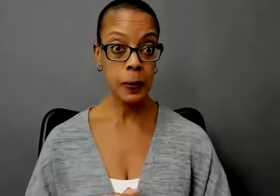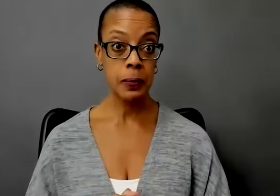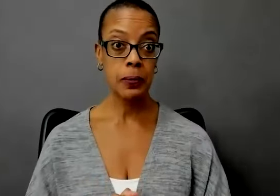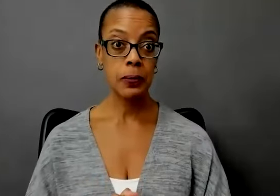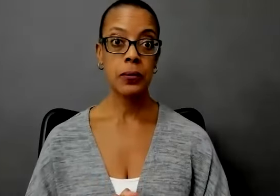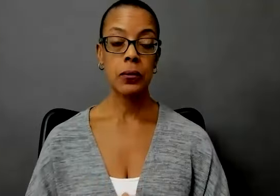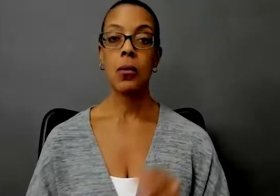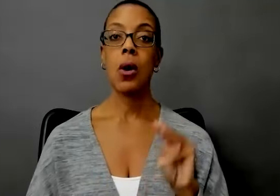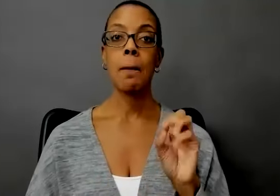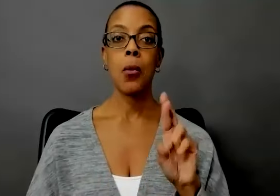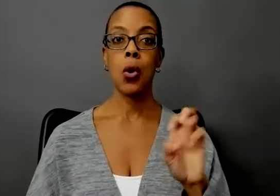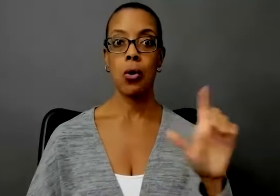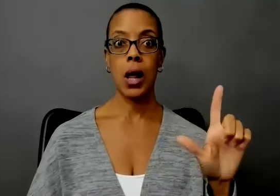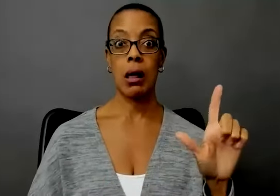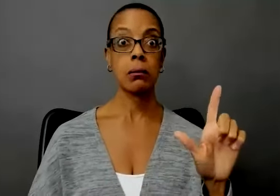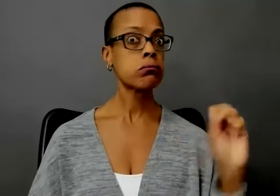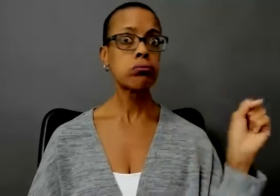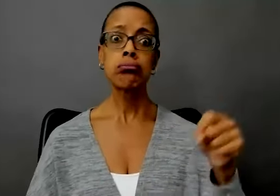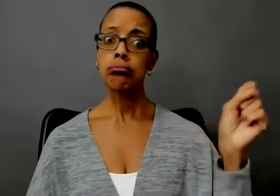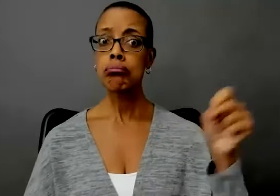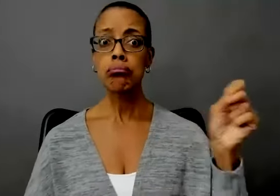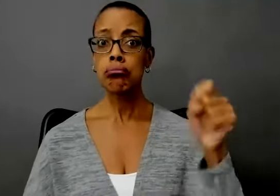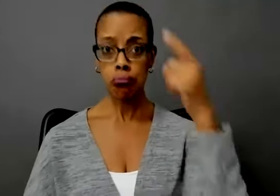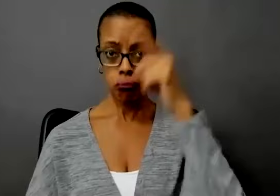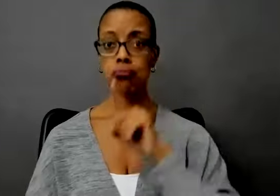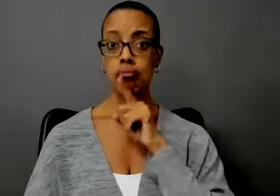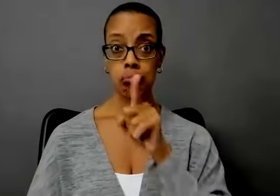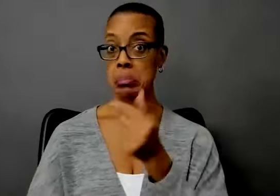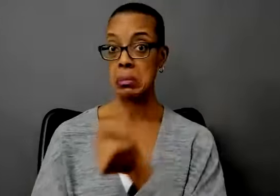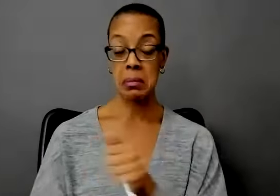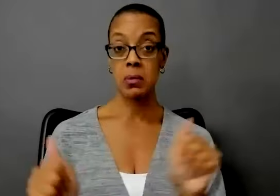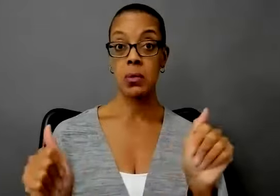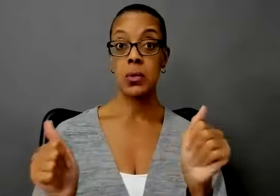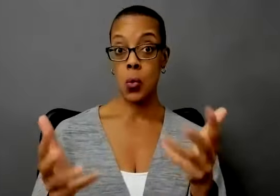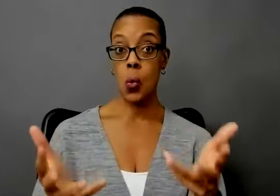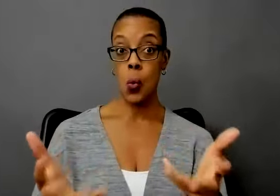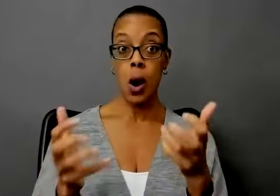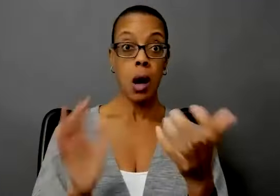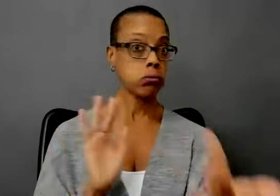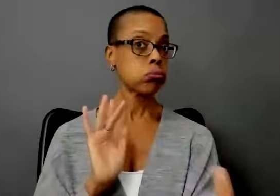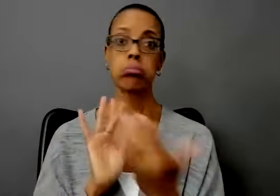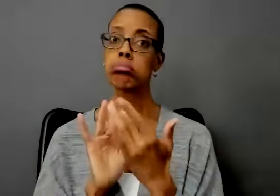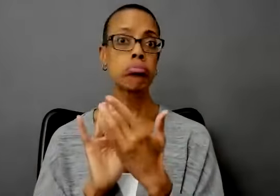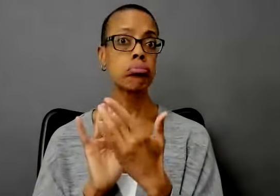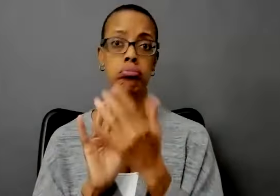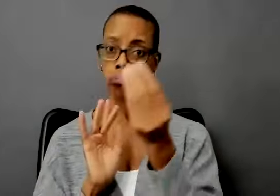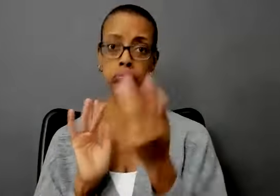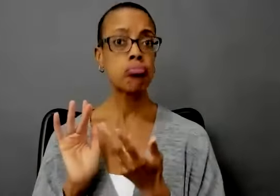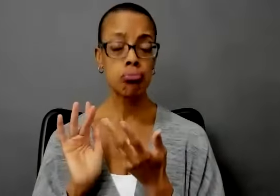Yeah, if anyone if anyone wants, they can reach out. I can kind of